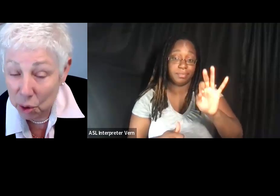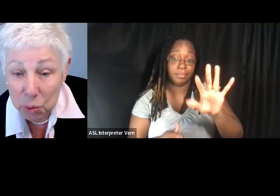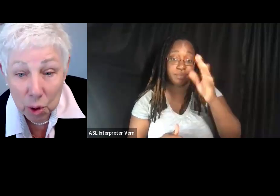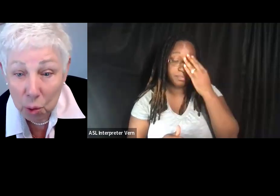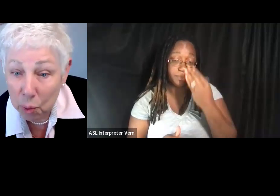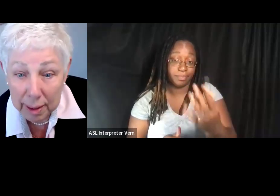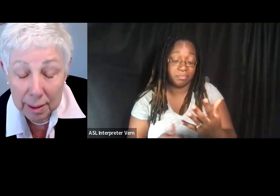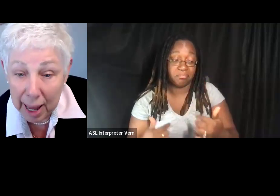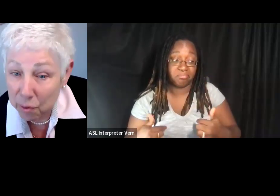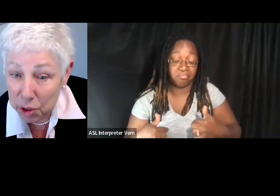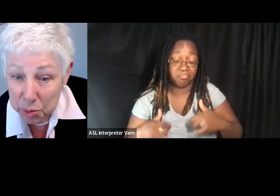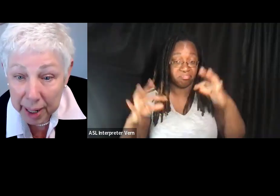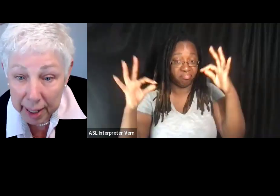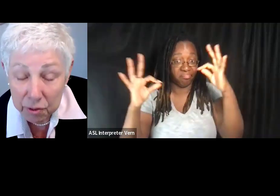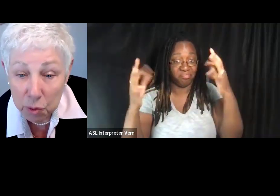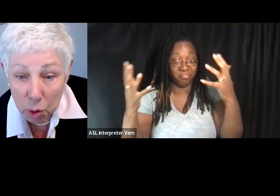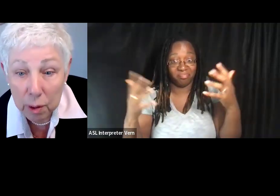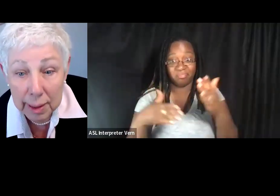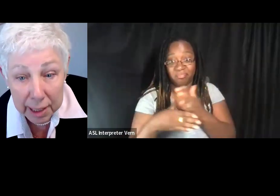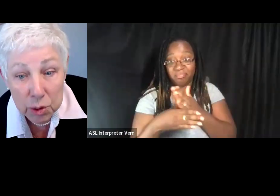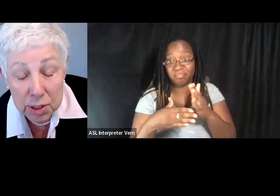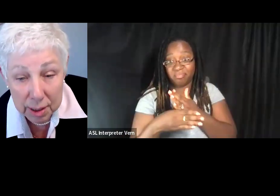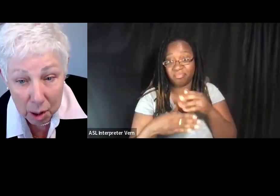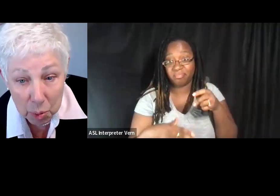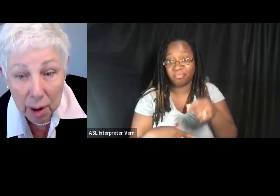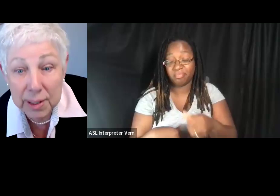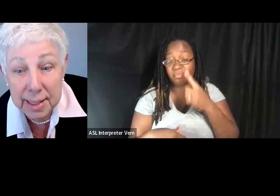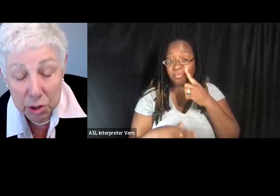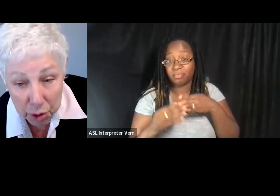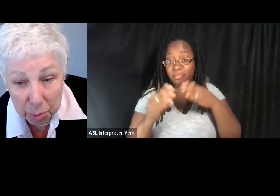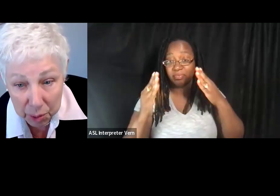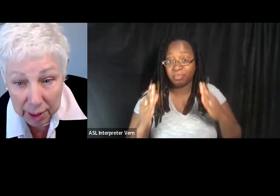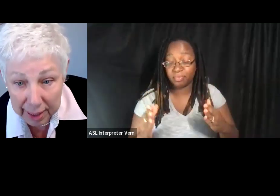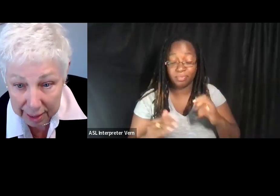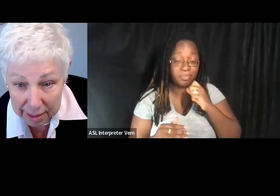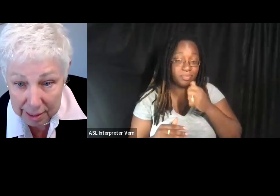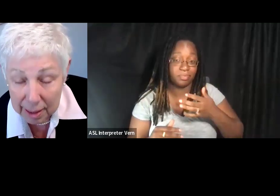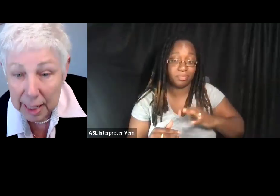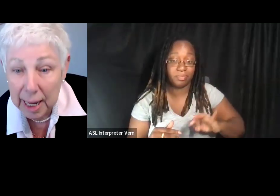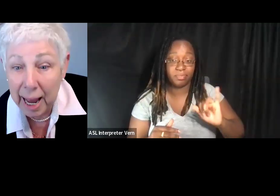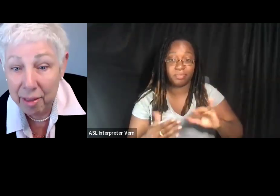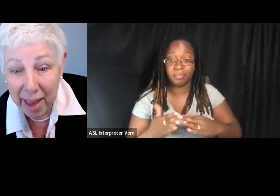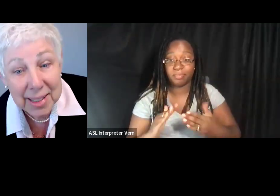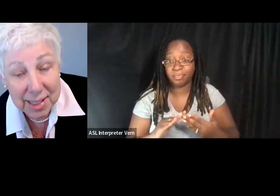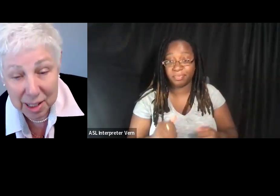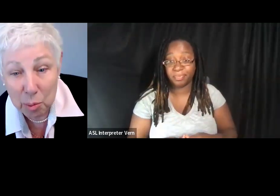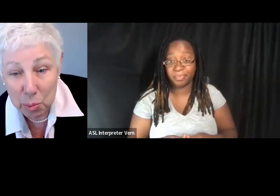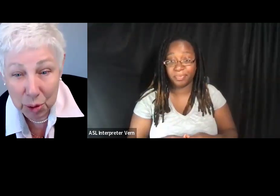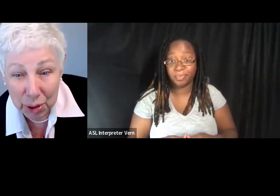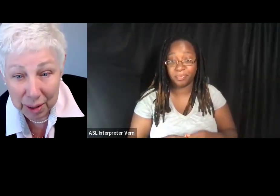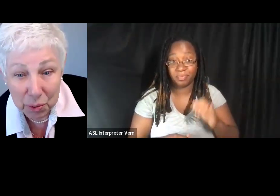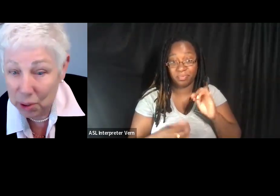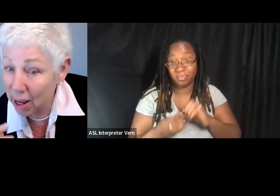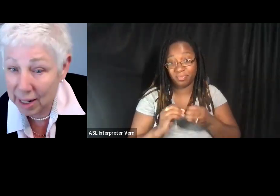I don't know what the average pay for leaders in nonprofits in your community is. And that's the number